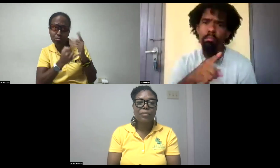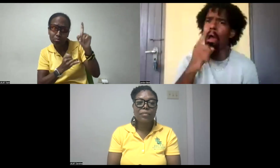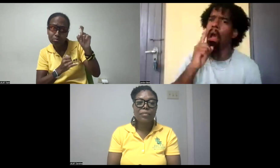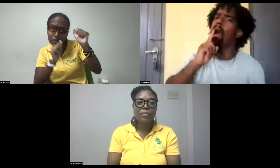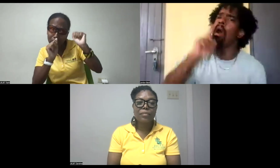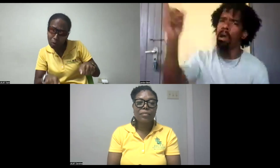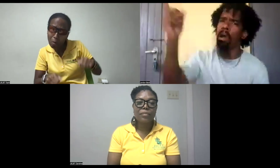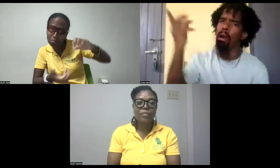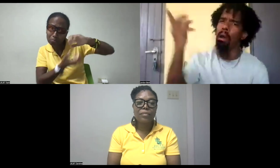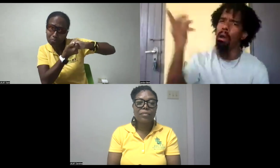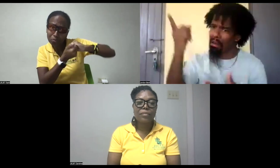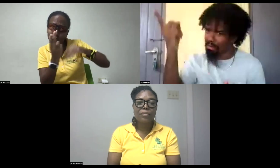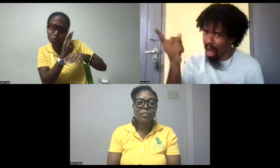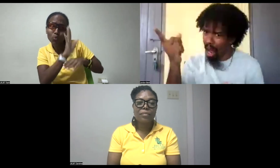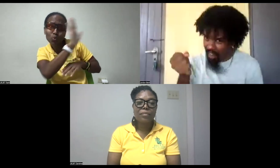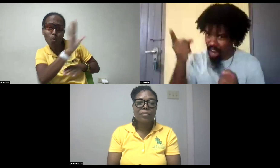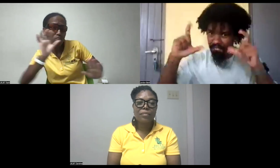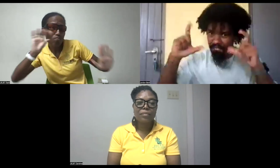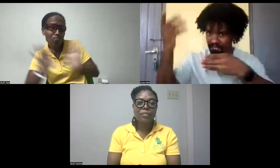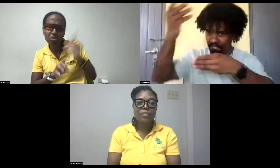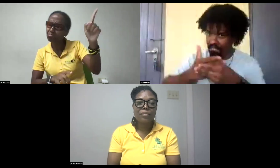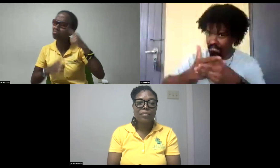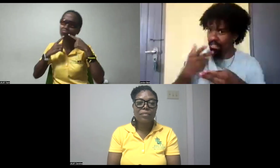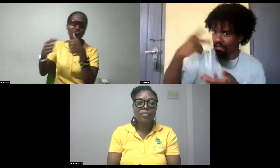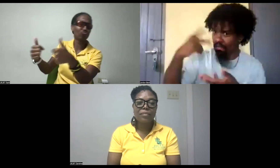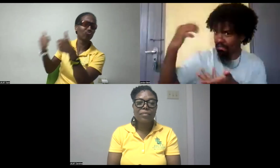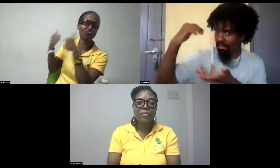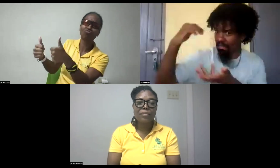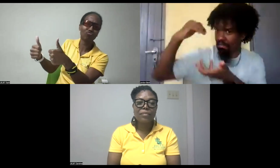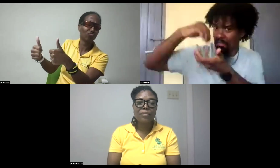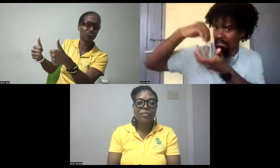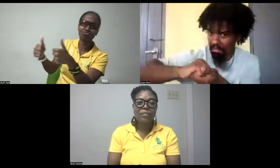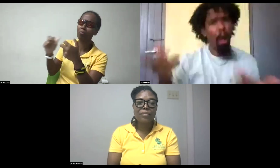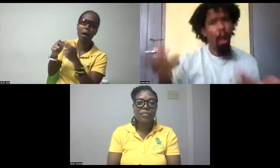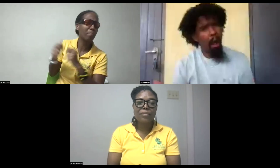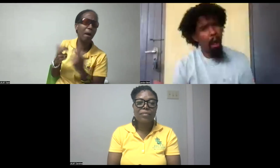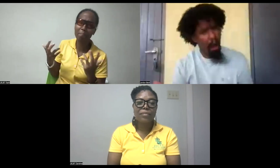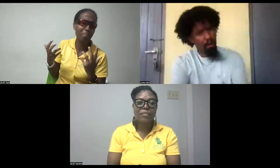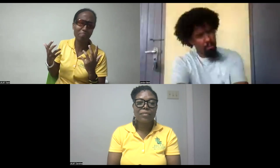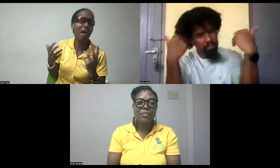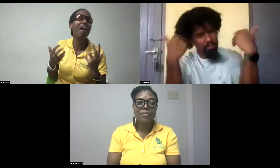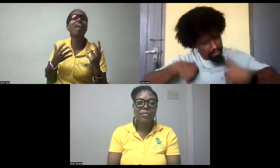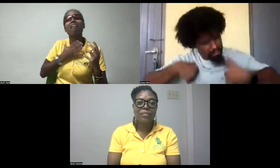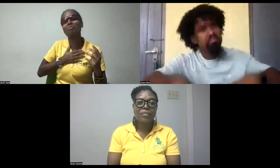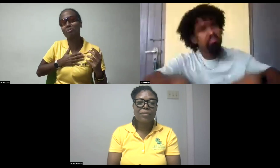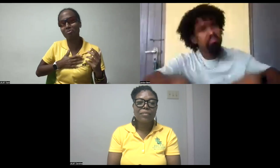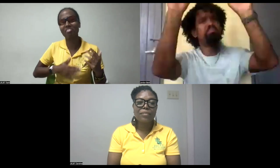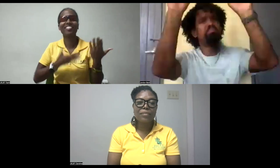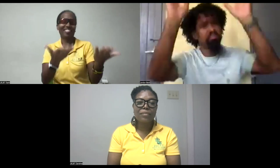them, they're called the Bible Project, and we asked them if we could partner and use their pictures and they said it's fine, no problem.